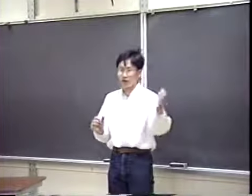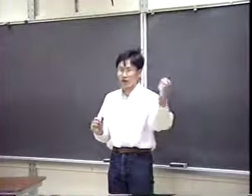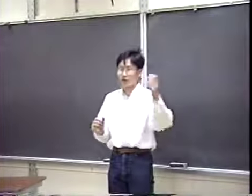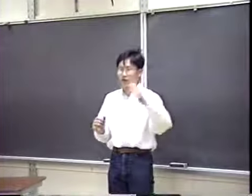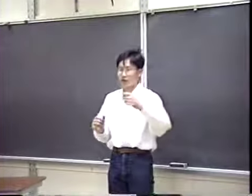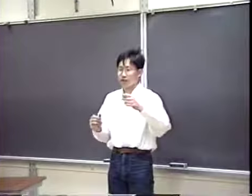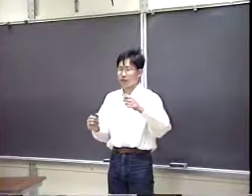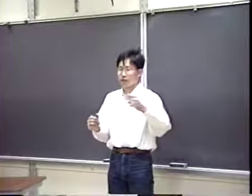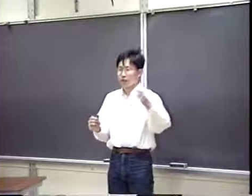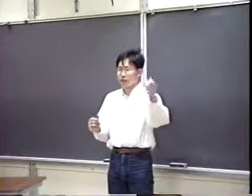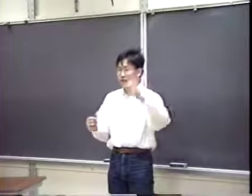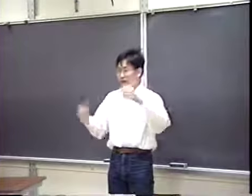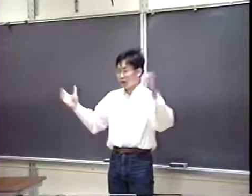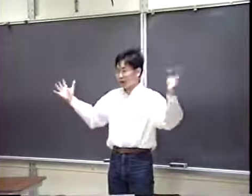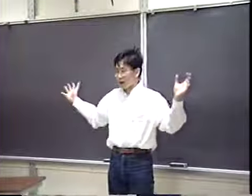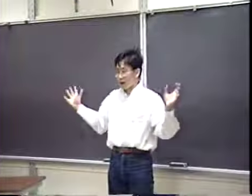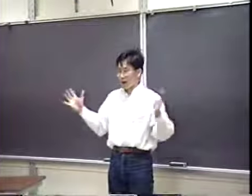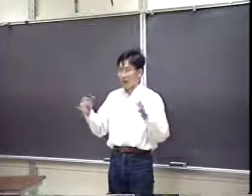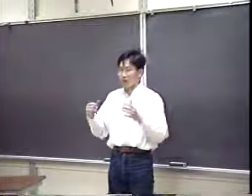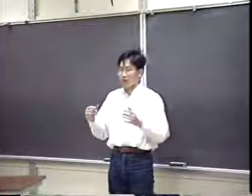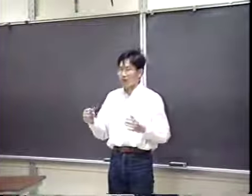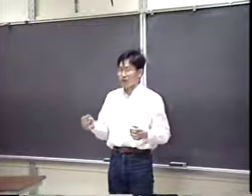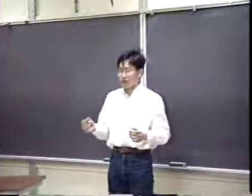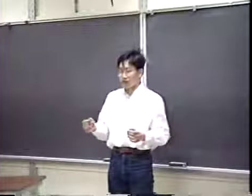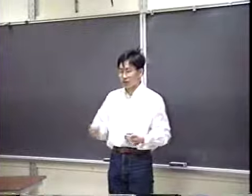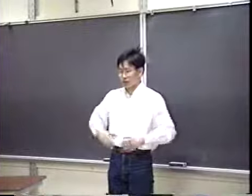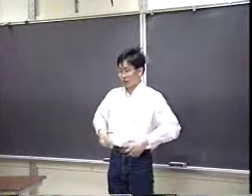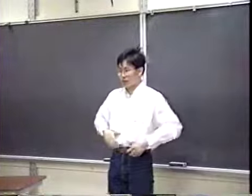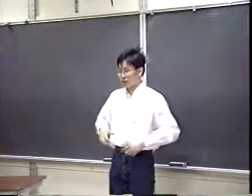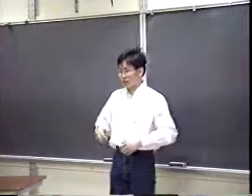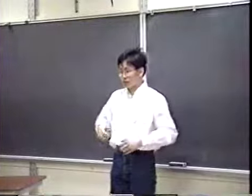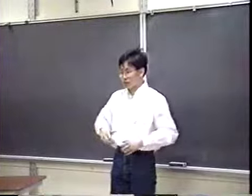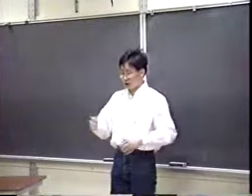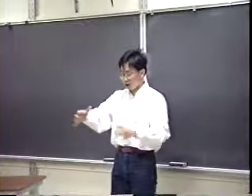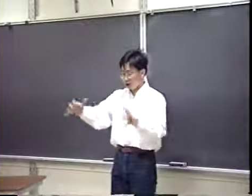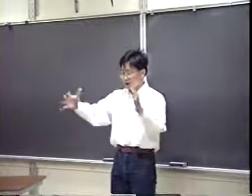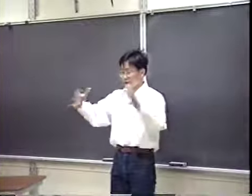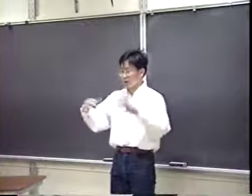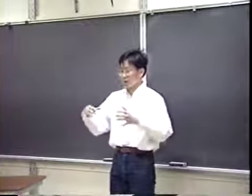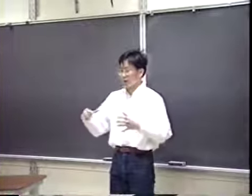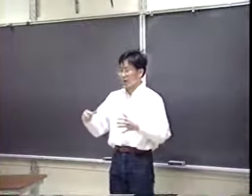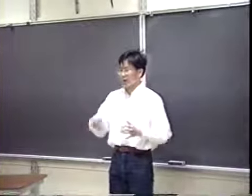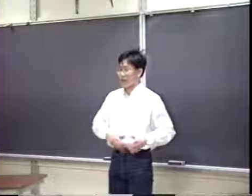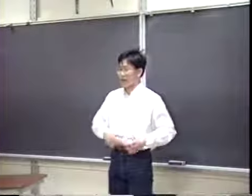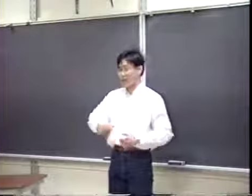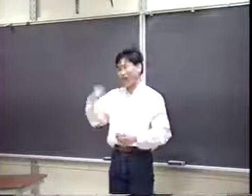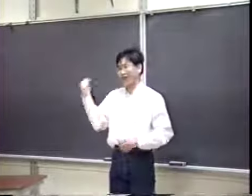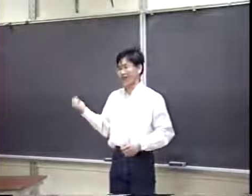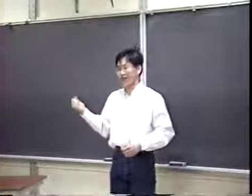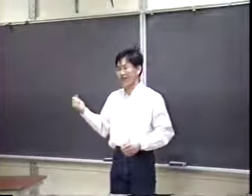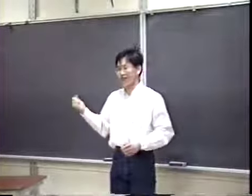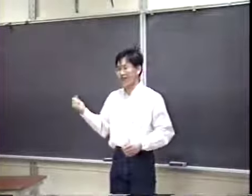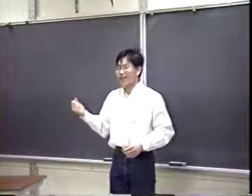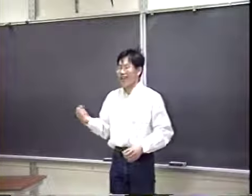the insects come from around, and so the boys attract all the insects come here and then put off his clothes, and